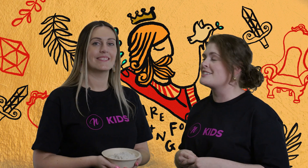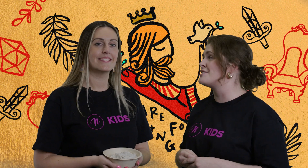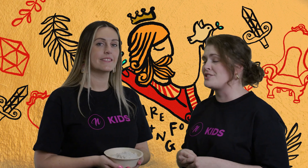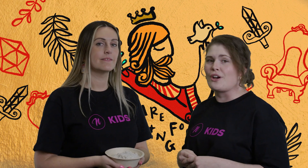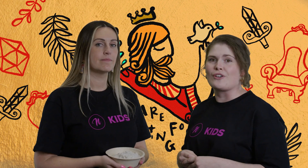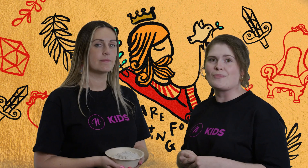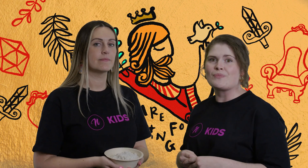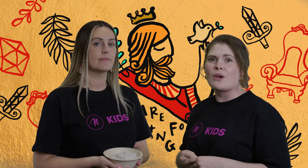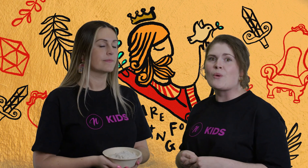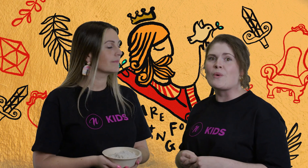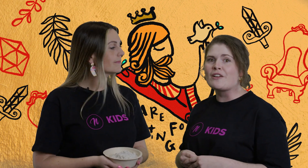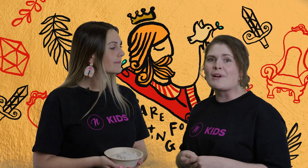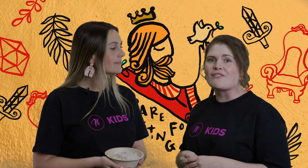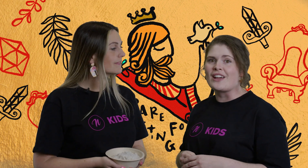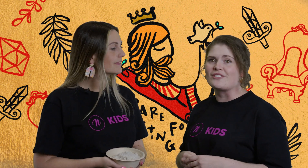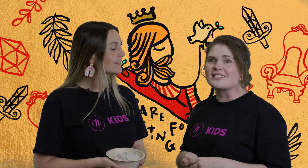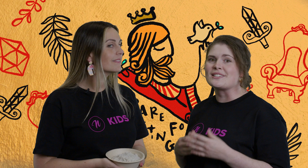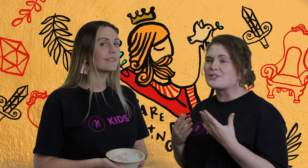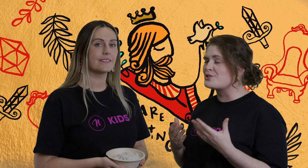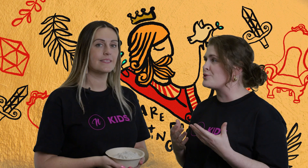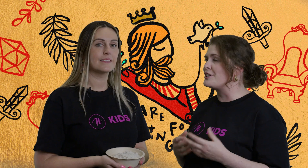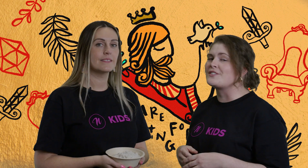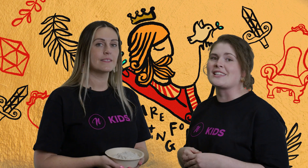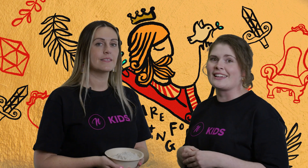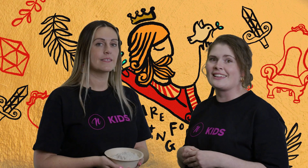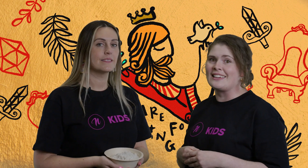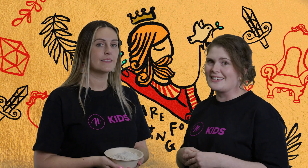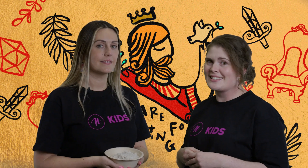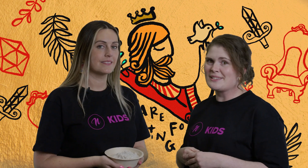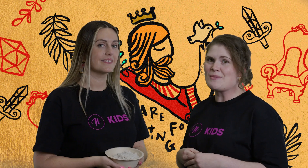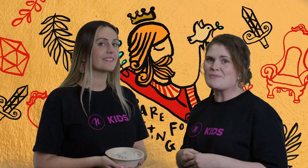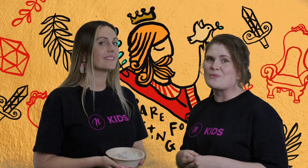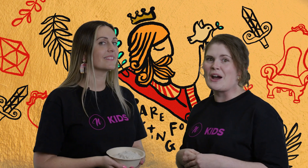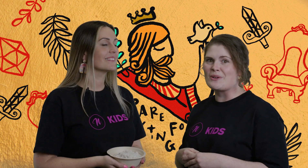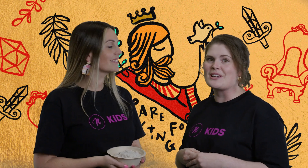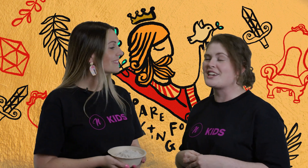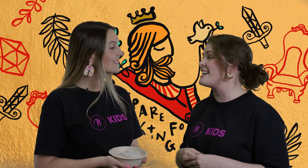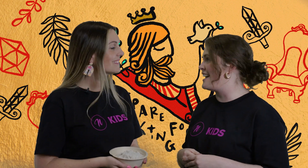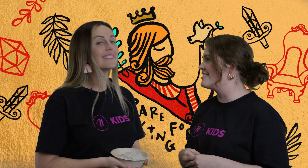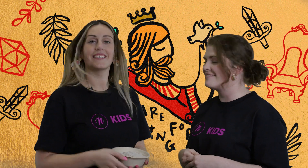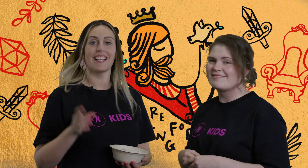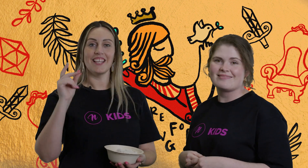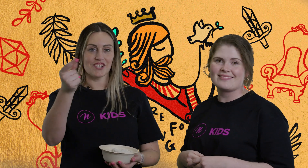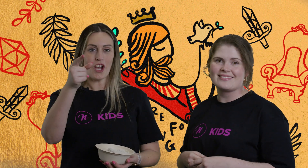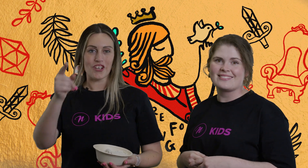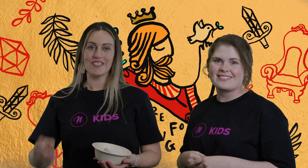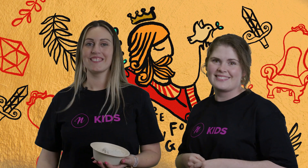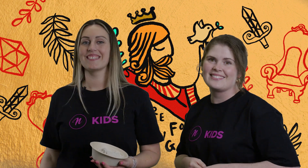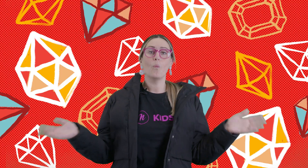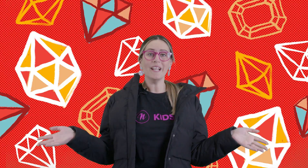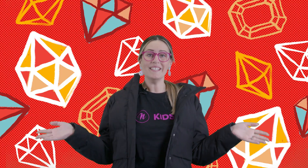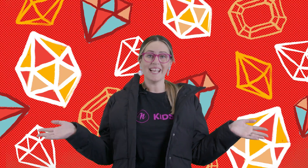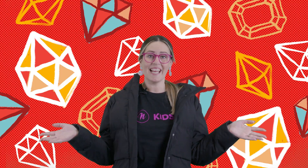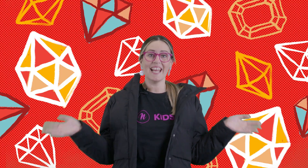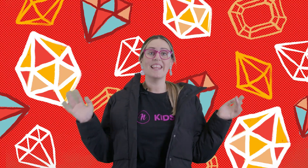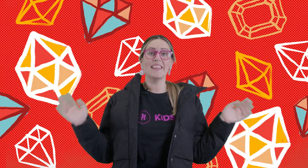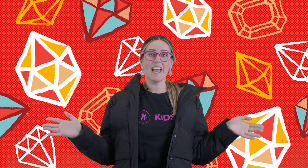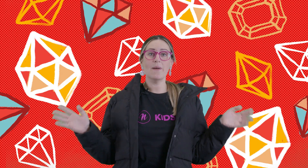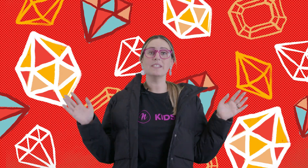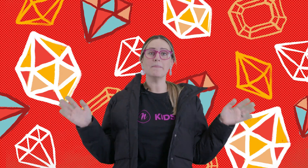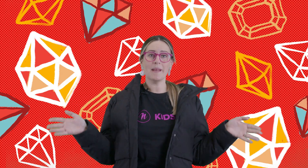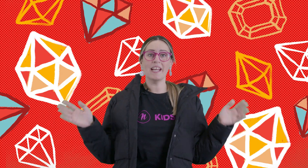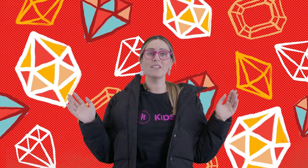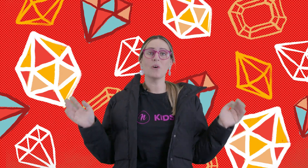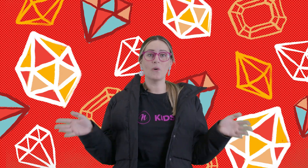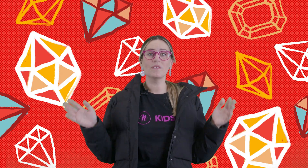who didn't deserve it. One of my favorites is the story of Zacchaeus. Why don't we check it out? Let's go. One day,